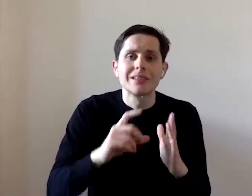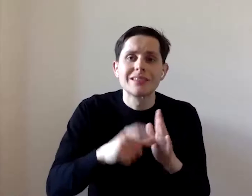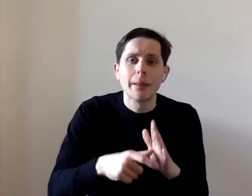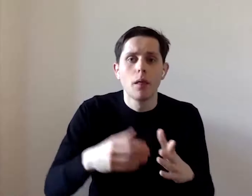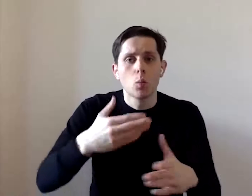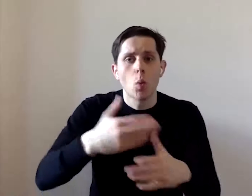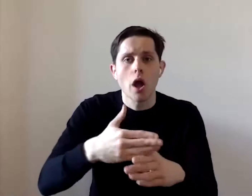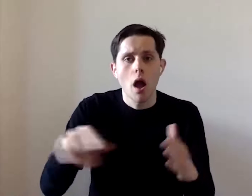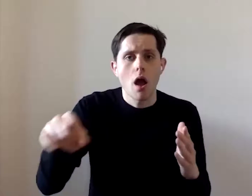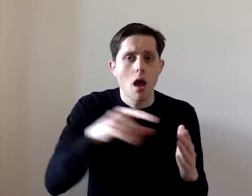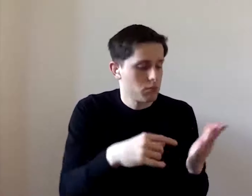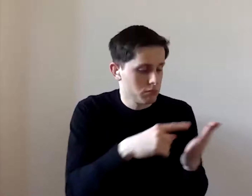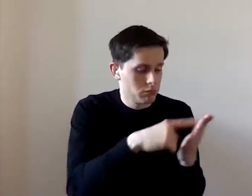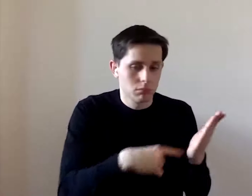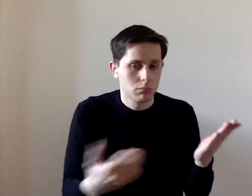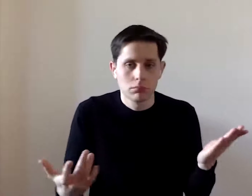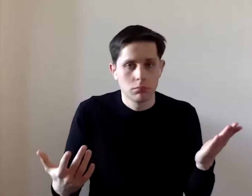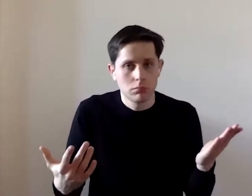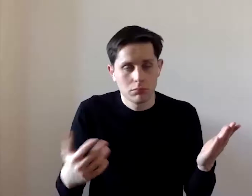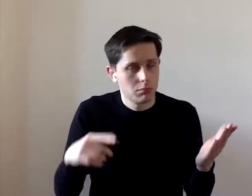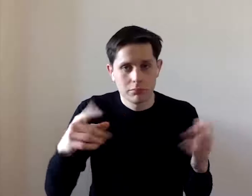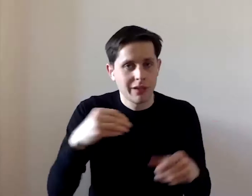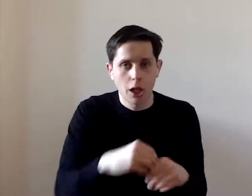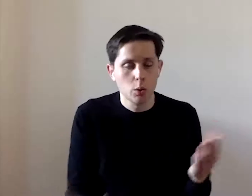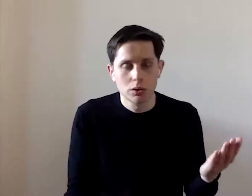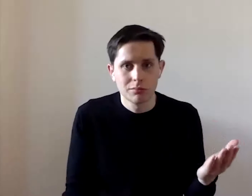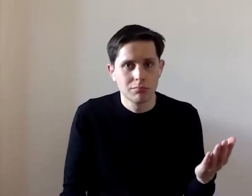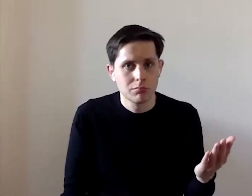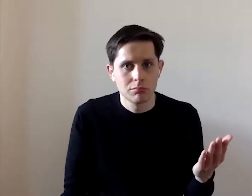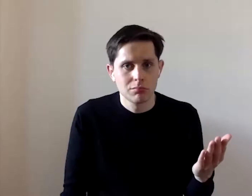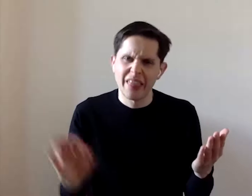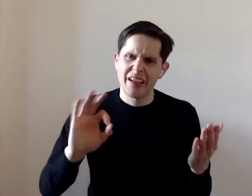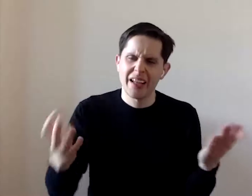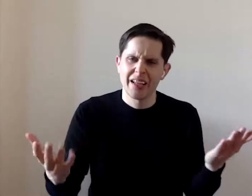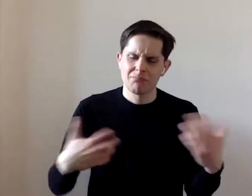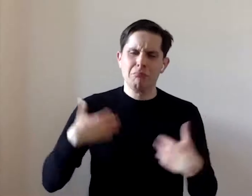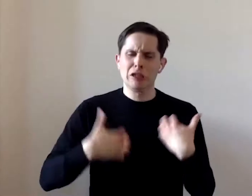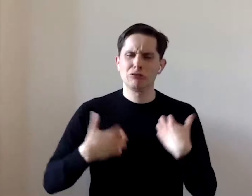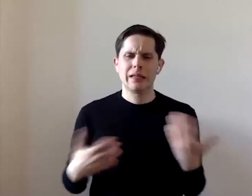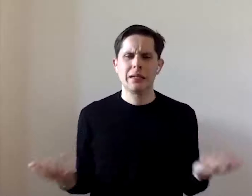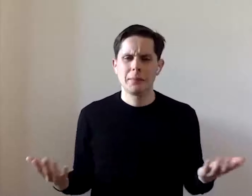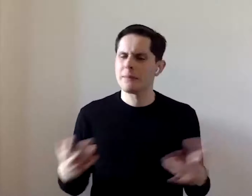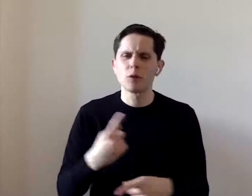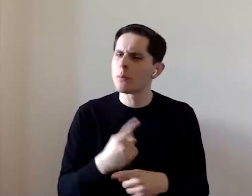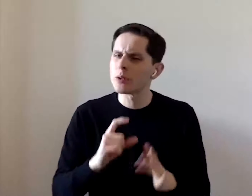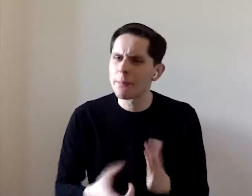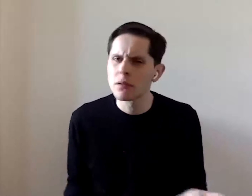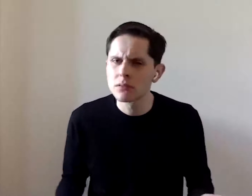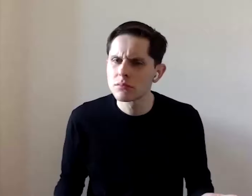about disabled people and disabled students, disabled practitioners, which I thought was